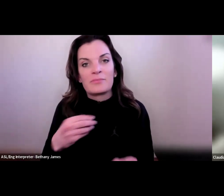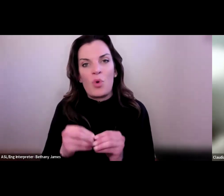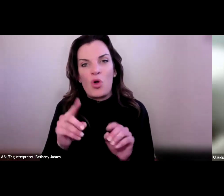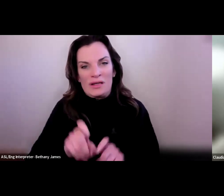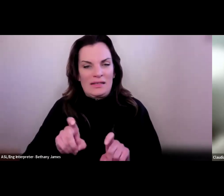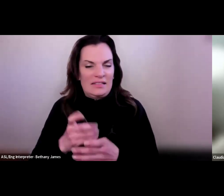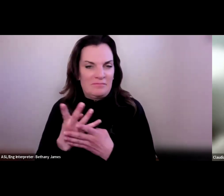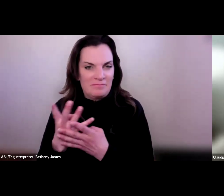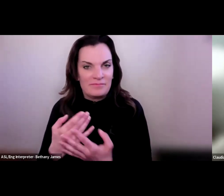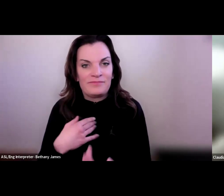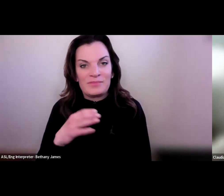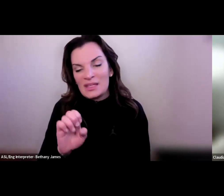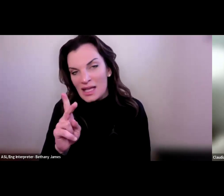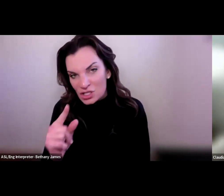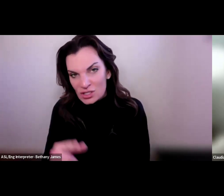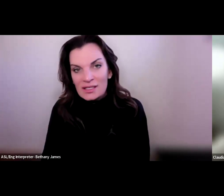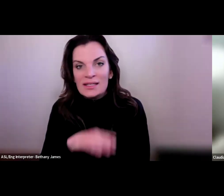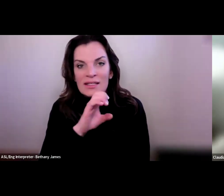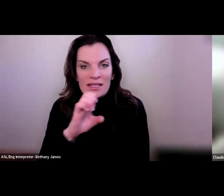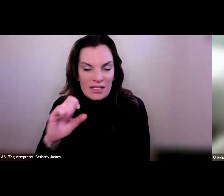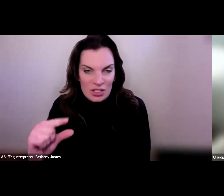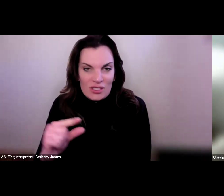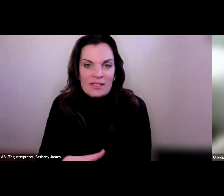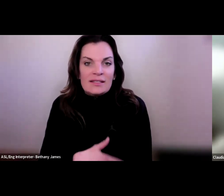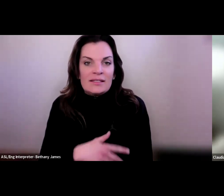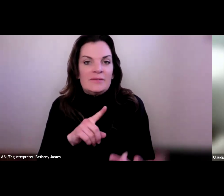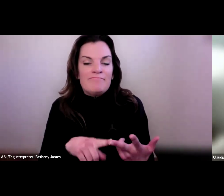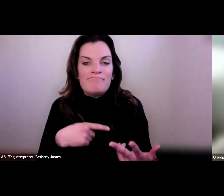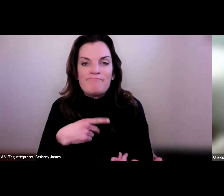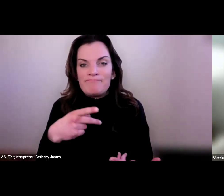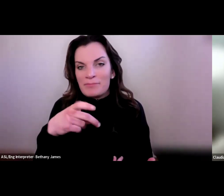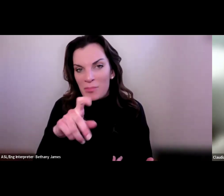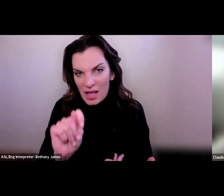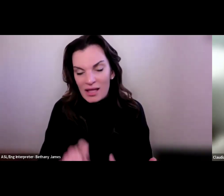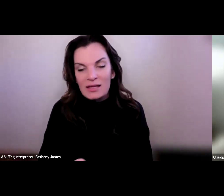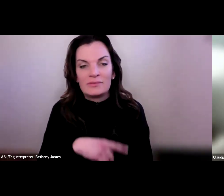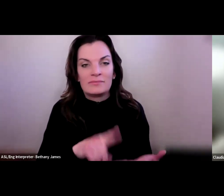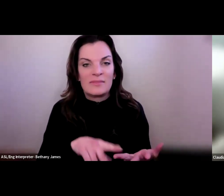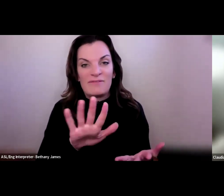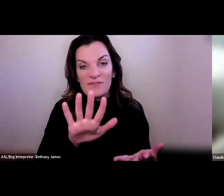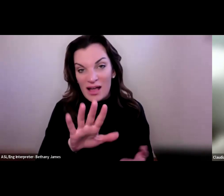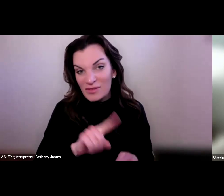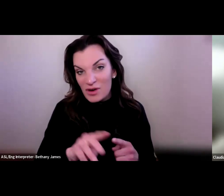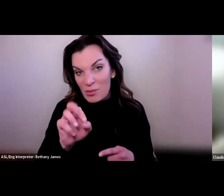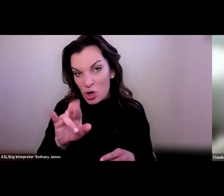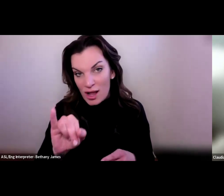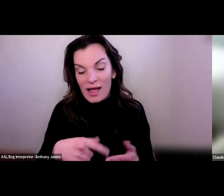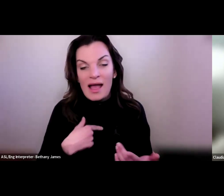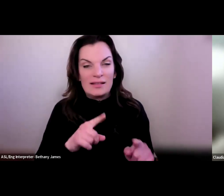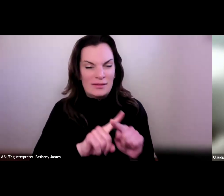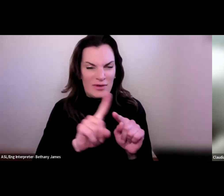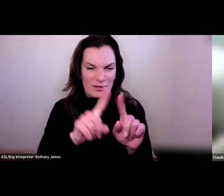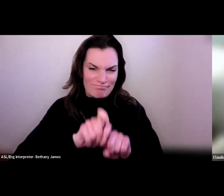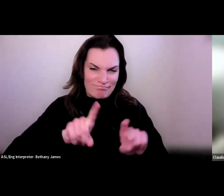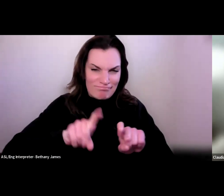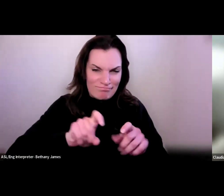had EKGs, EEGs, I had a PET, I had 5 MRIs, I had a Holter exam.